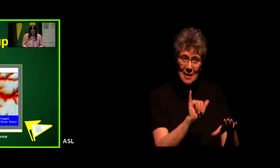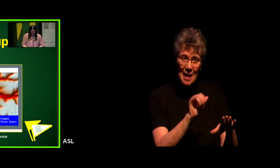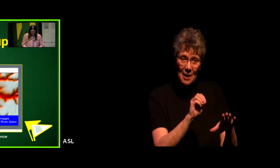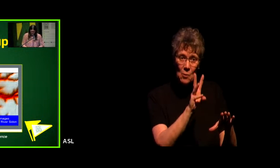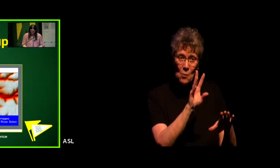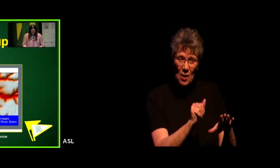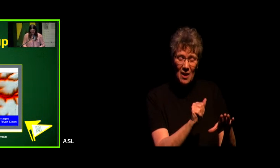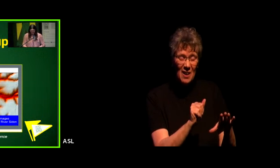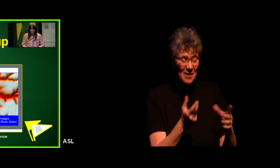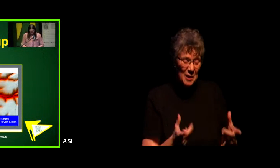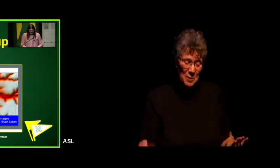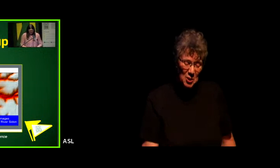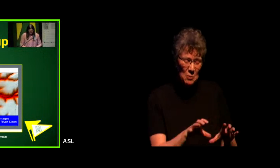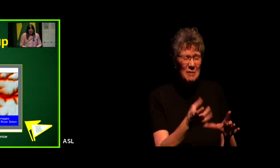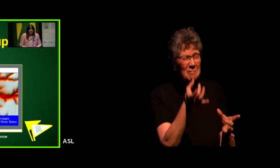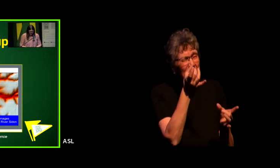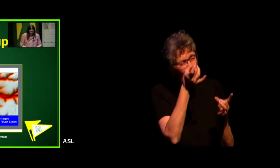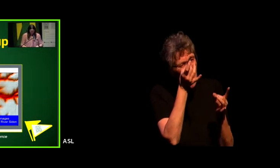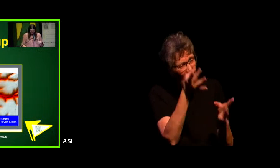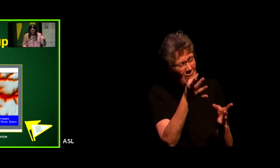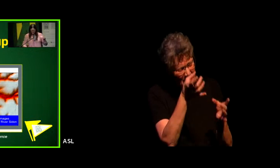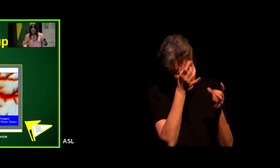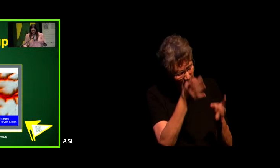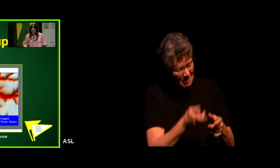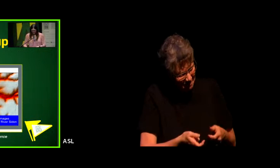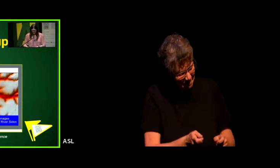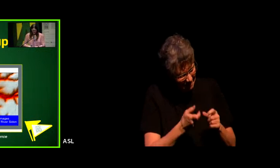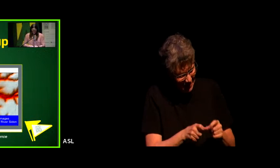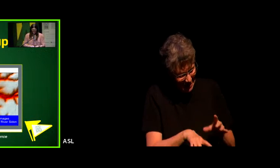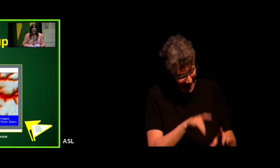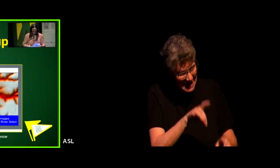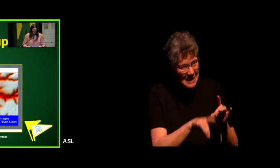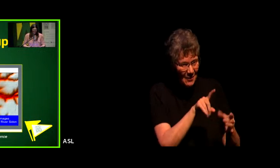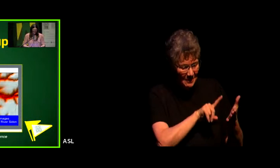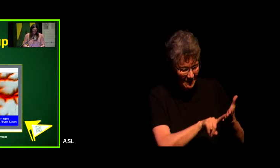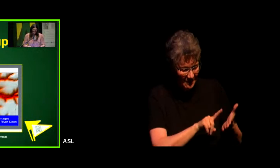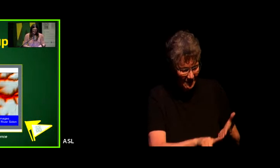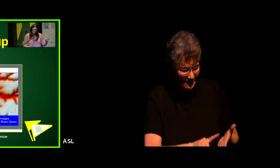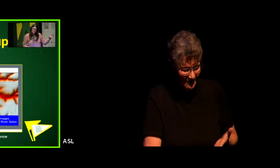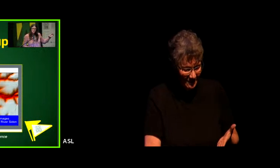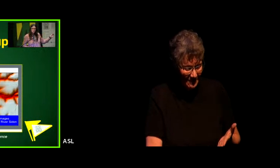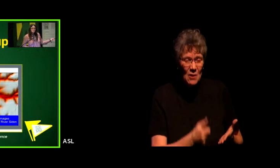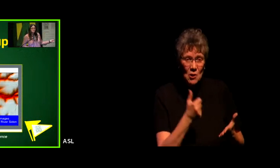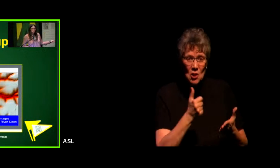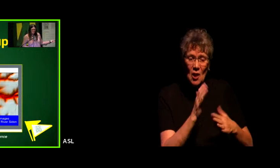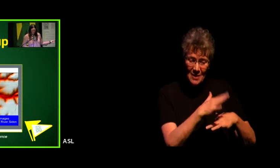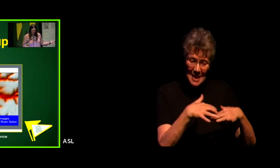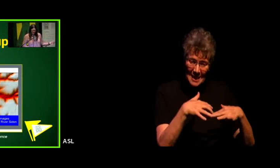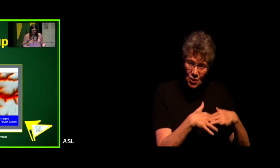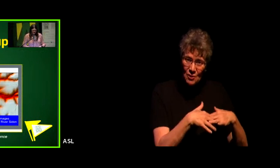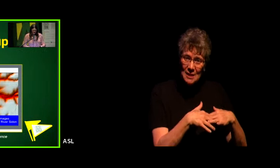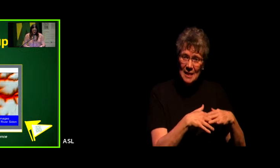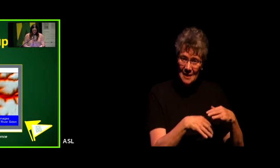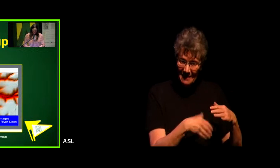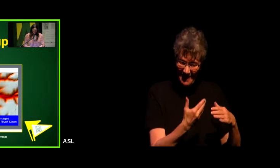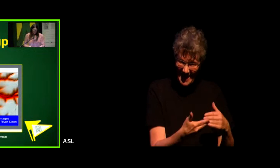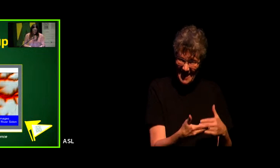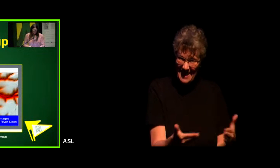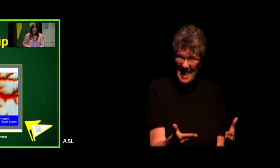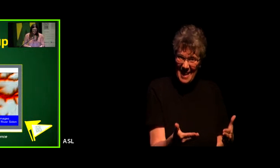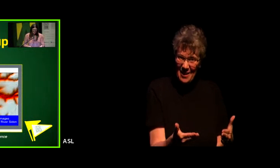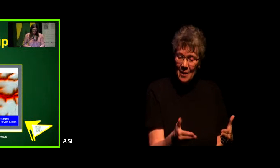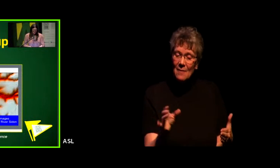excavations. There's a lot of First Nations archaeological history in the area, and that's actually what this group is looking for. They believe that